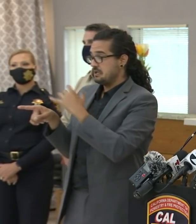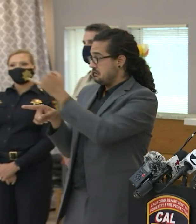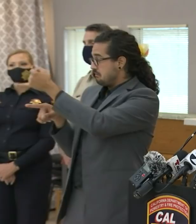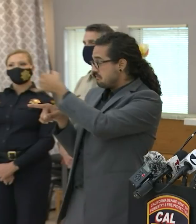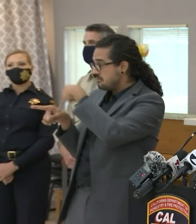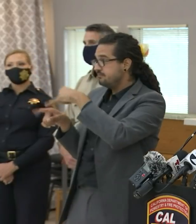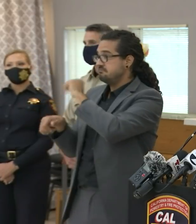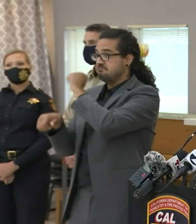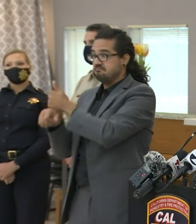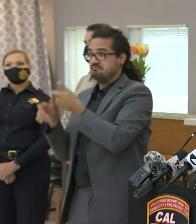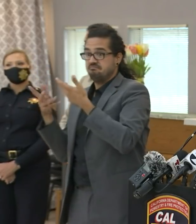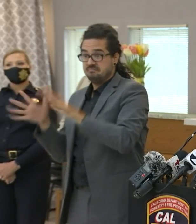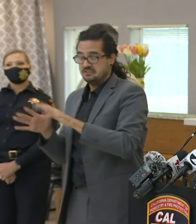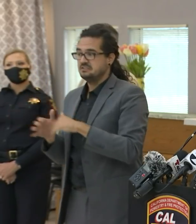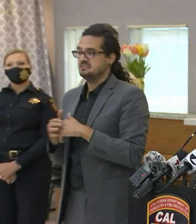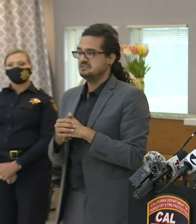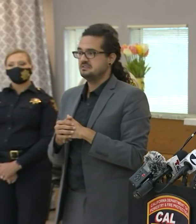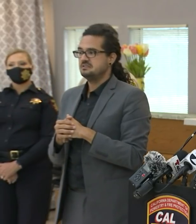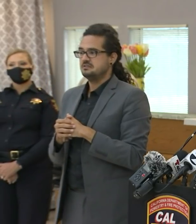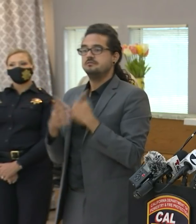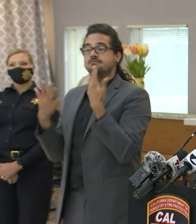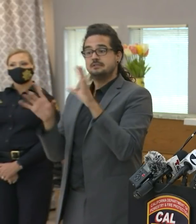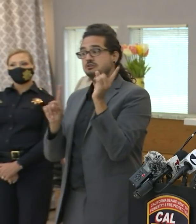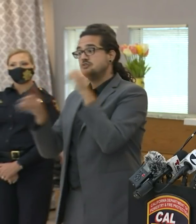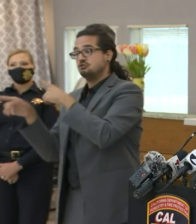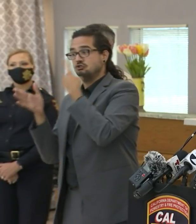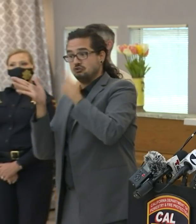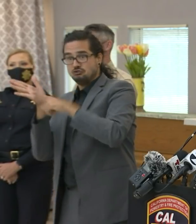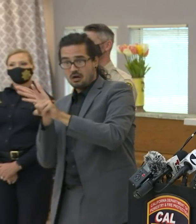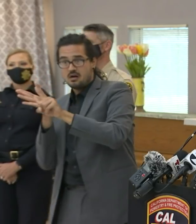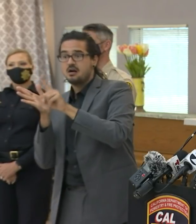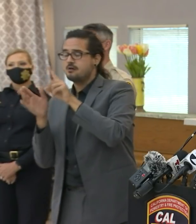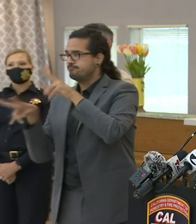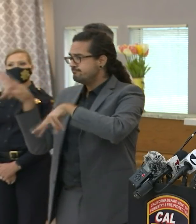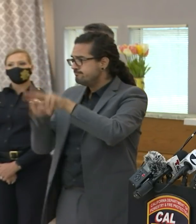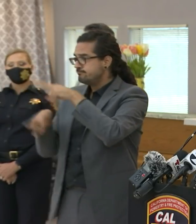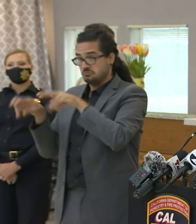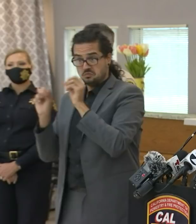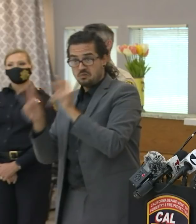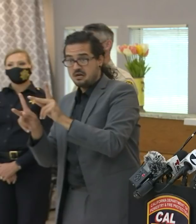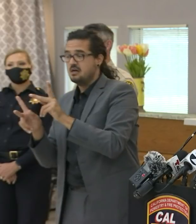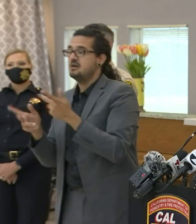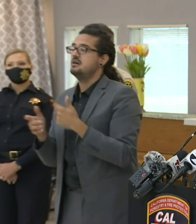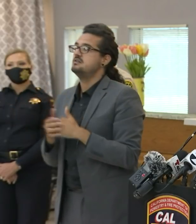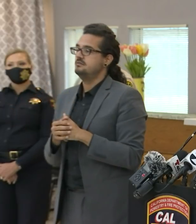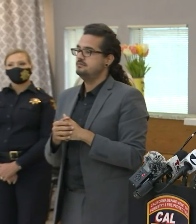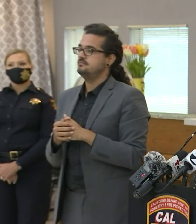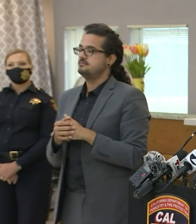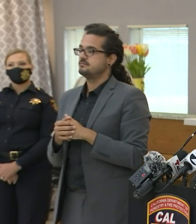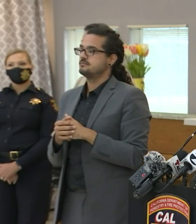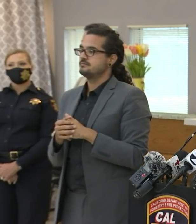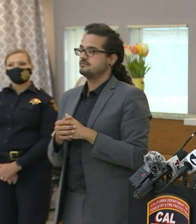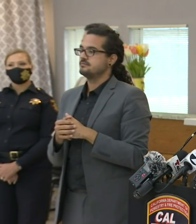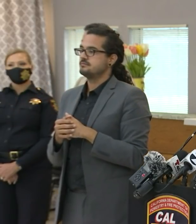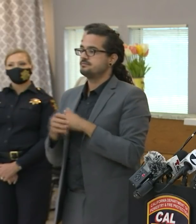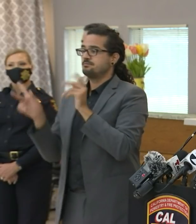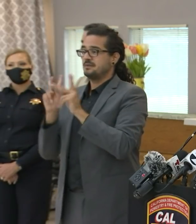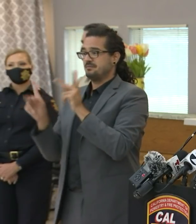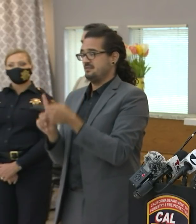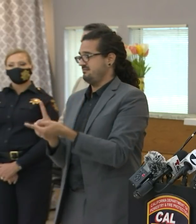in, we've assessed that, and we have crews in working behind the community up into the mountain range in the